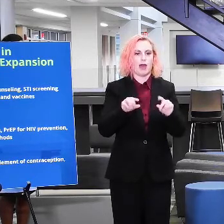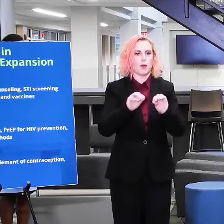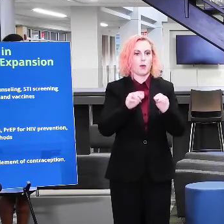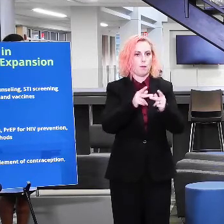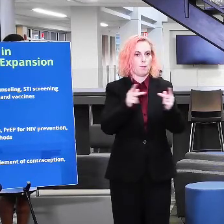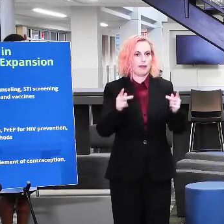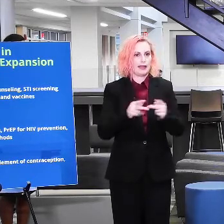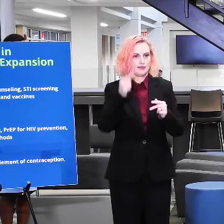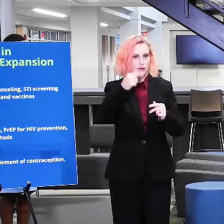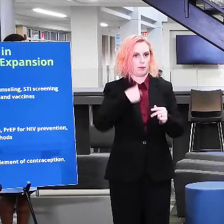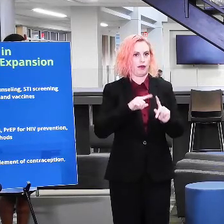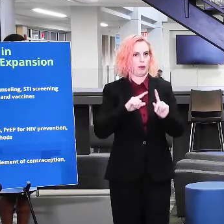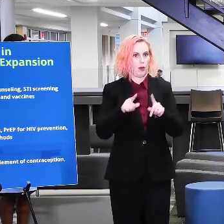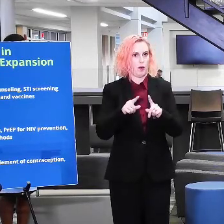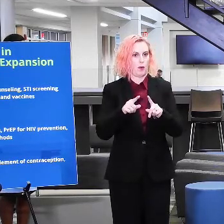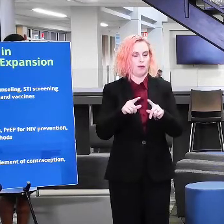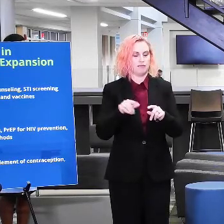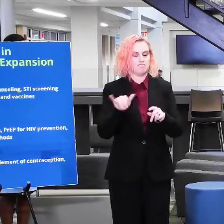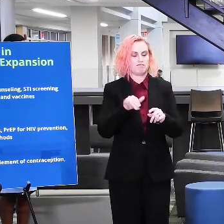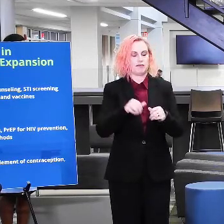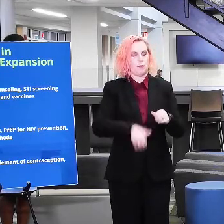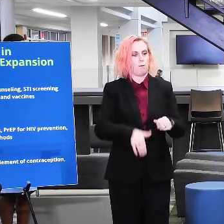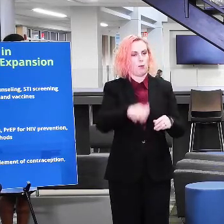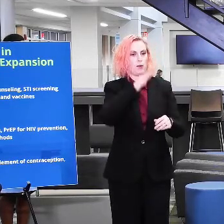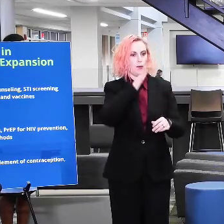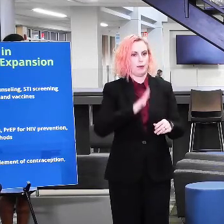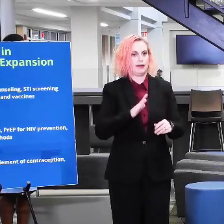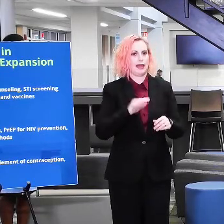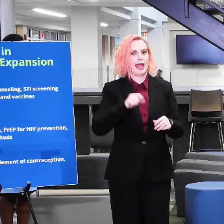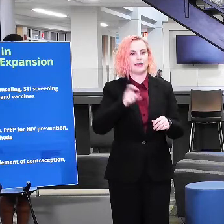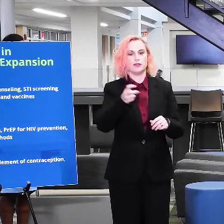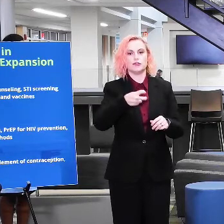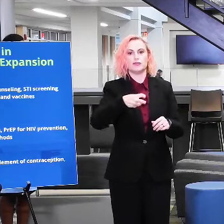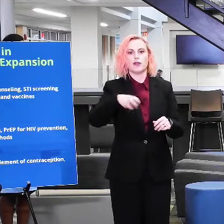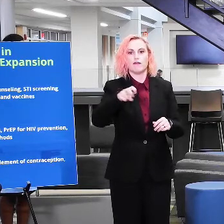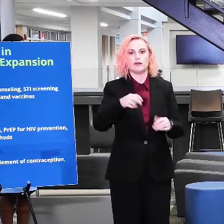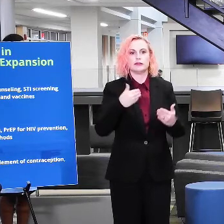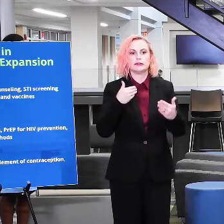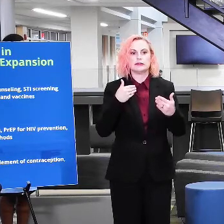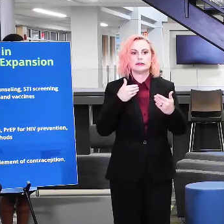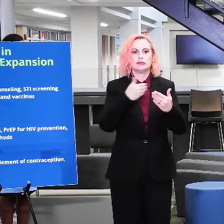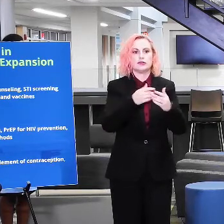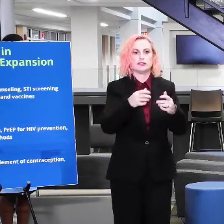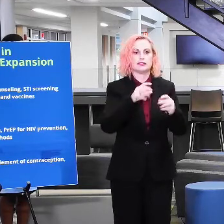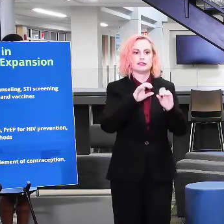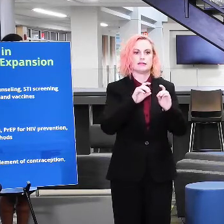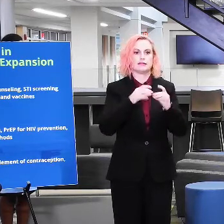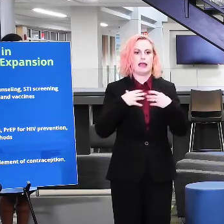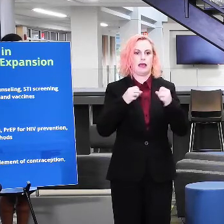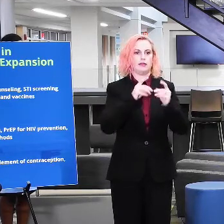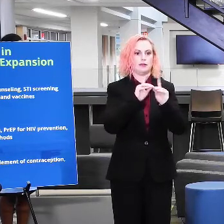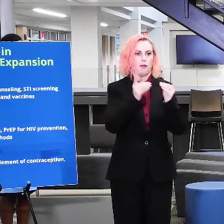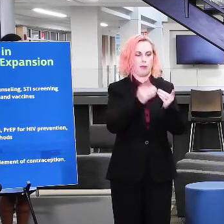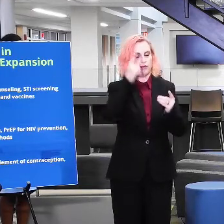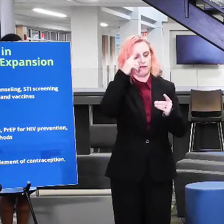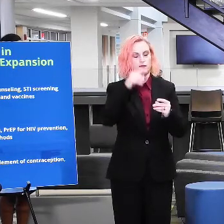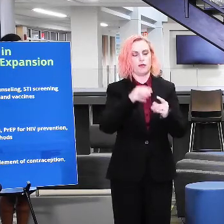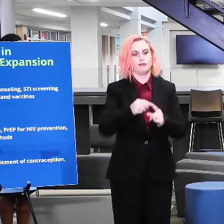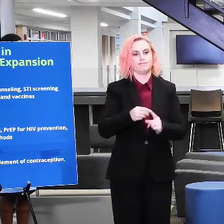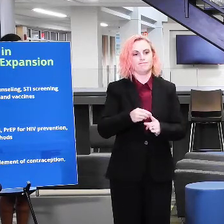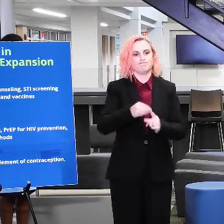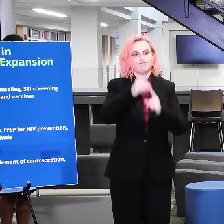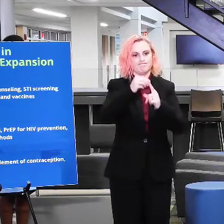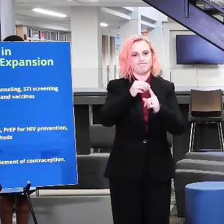me to go to as a pregnant woman. I had to travel to the nearest health department to get the essential care that I